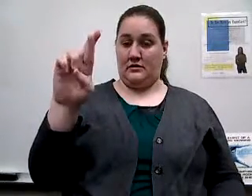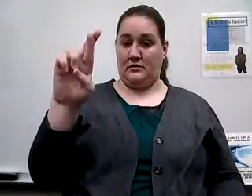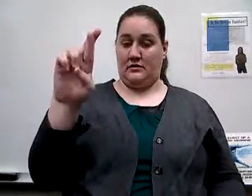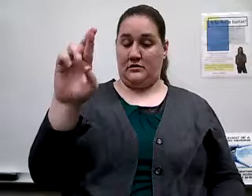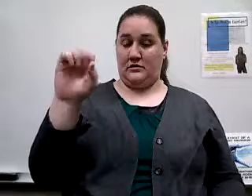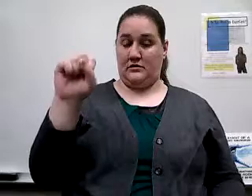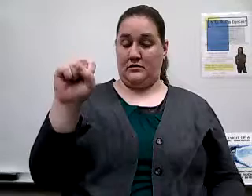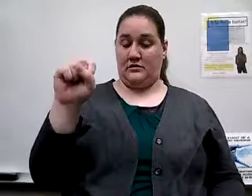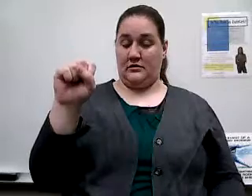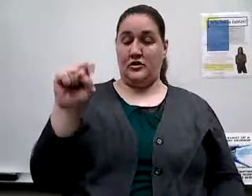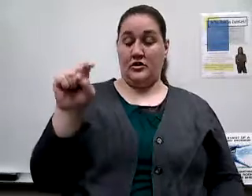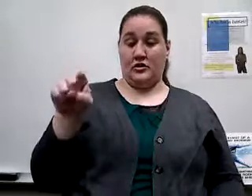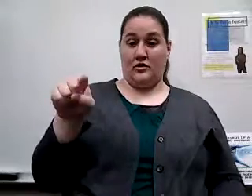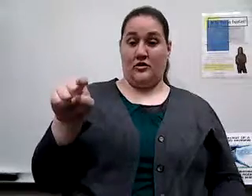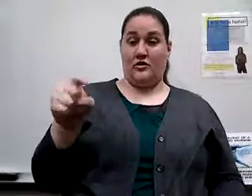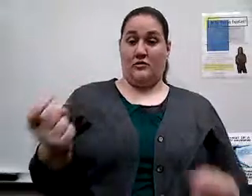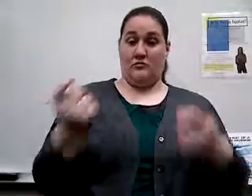questions that end in yes and no. And we sat there for